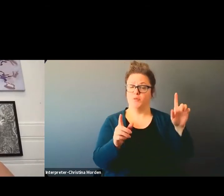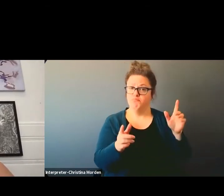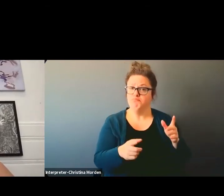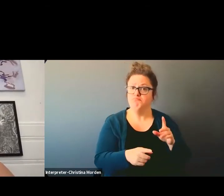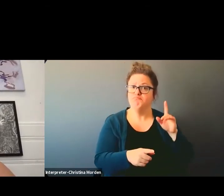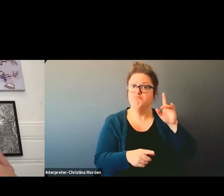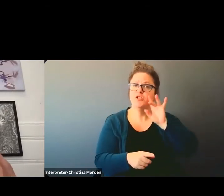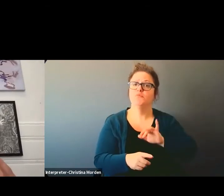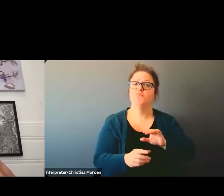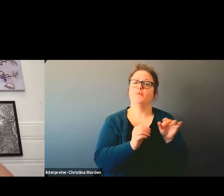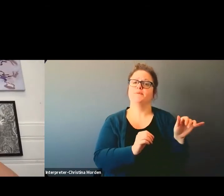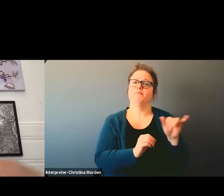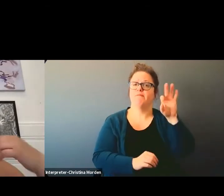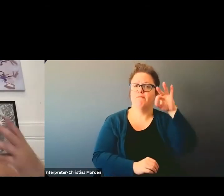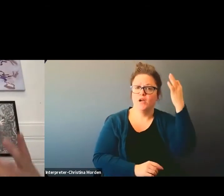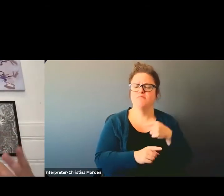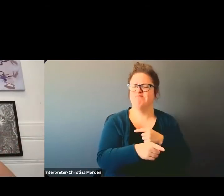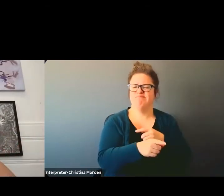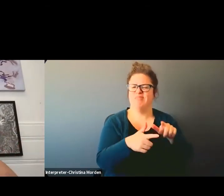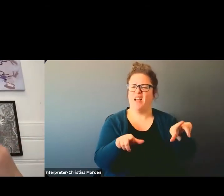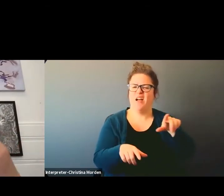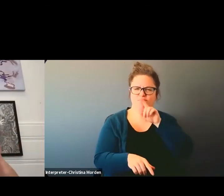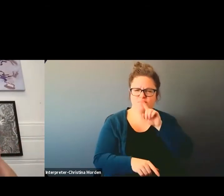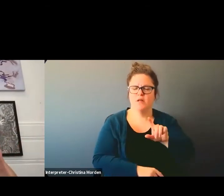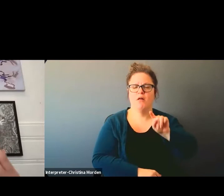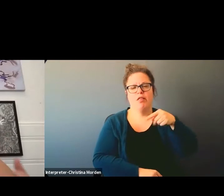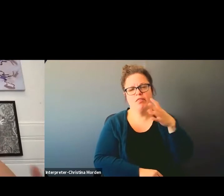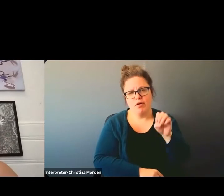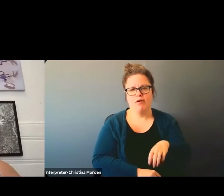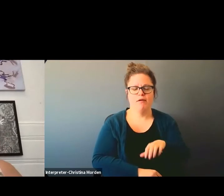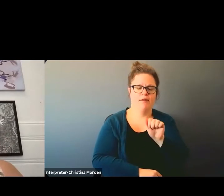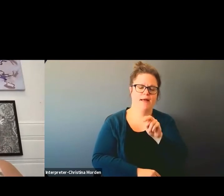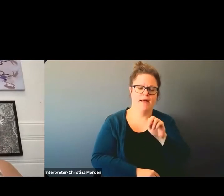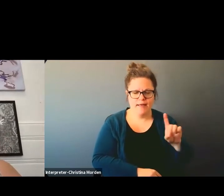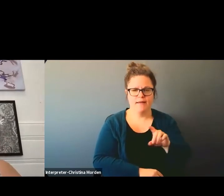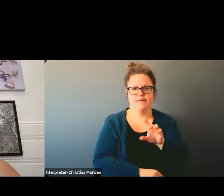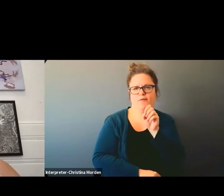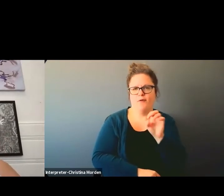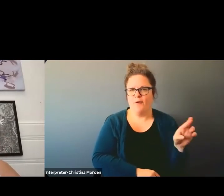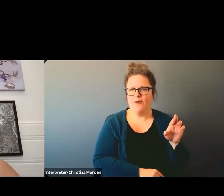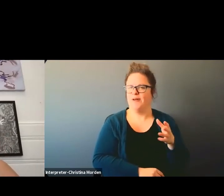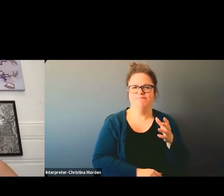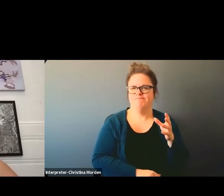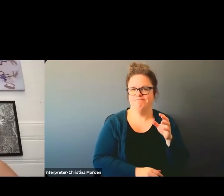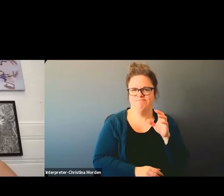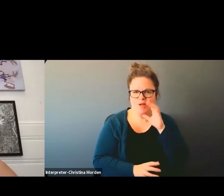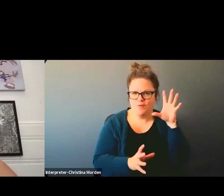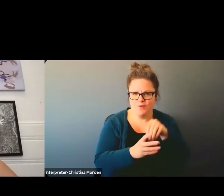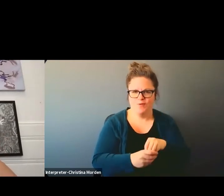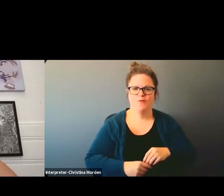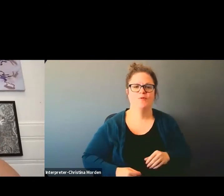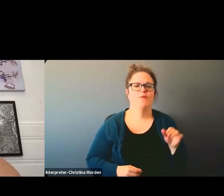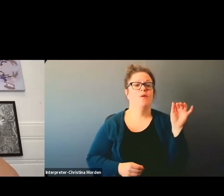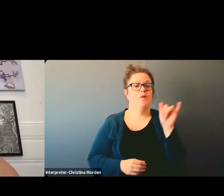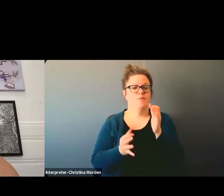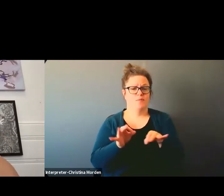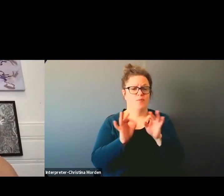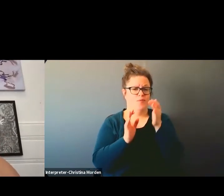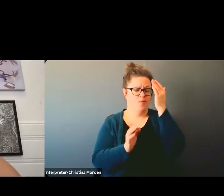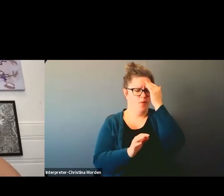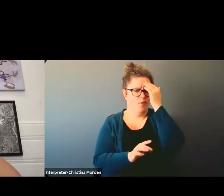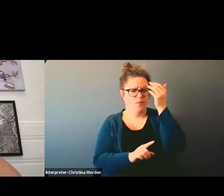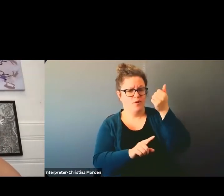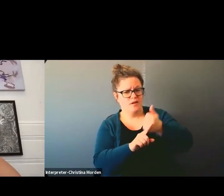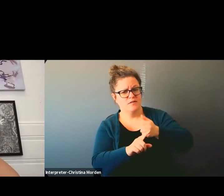doesn't include words like the, and, or. Next, it's also important to note that every